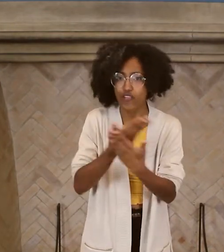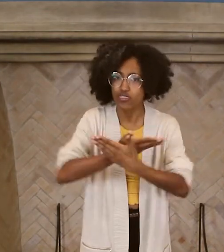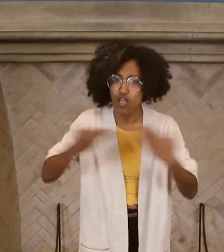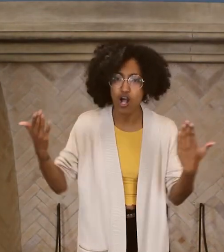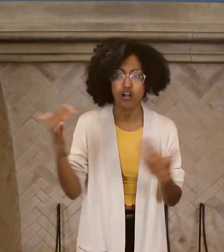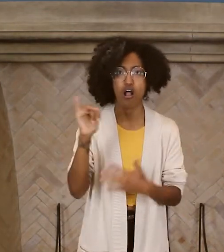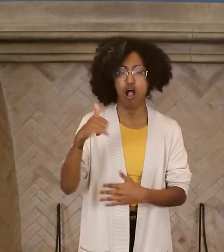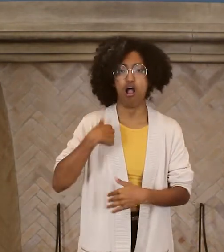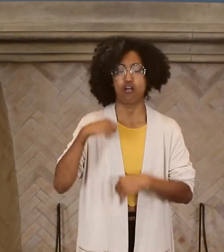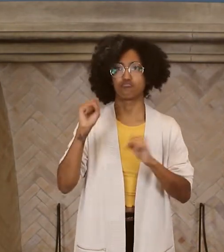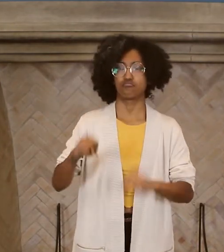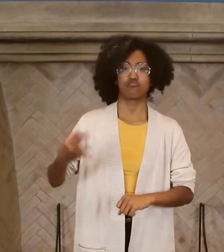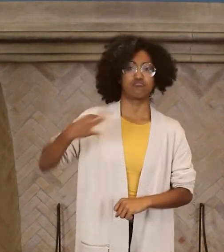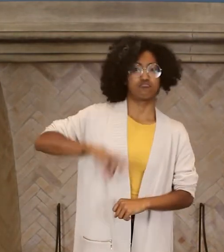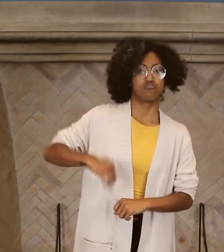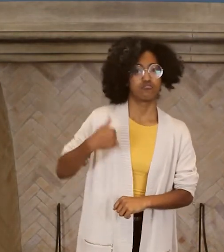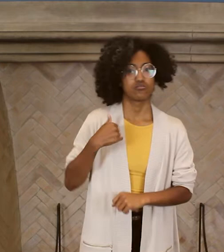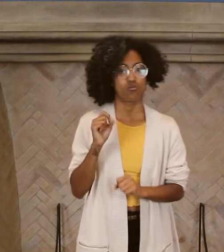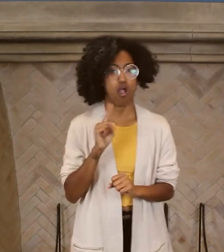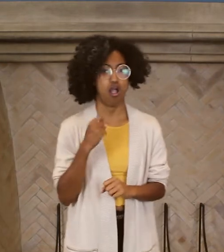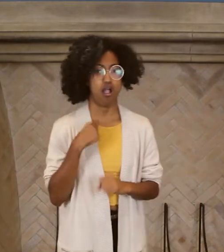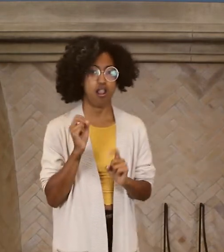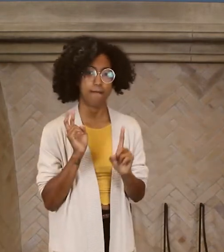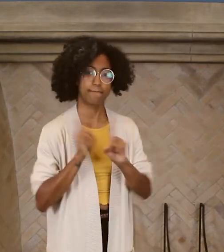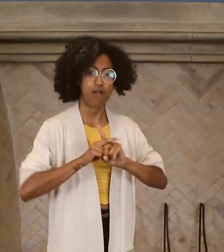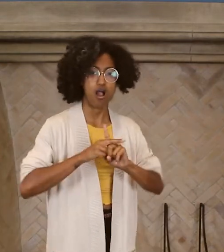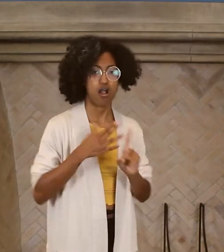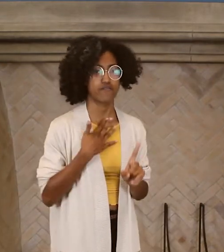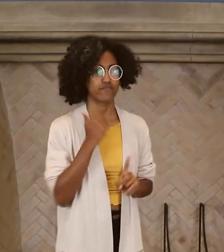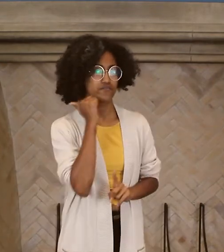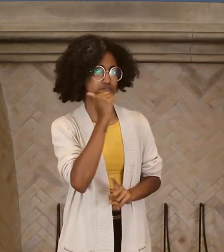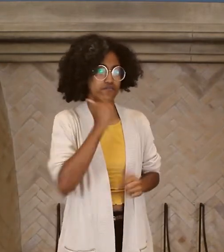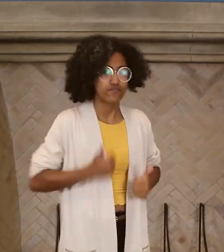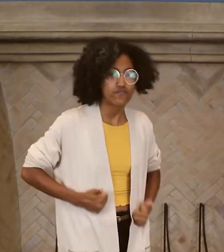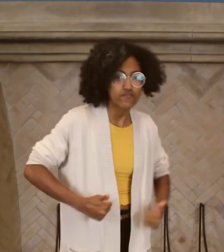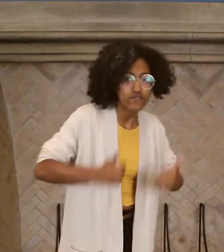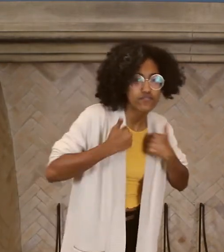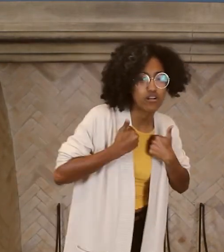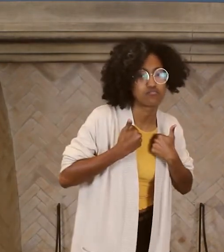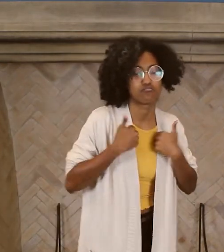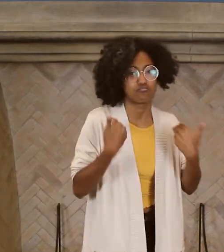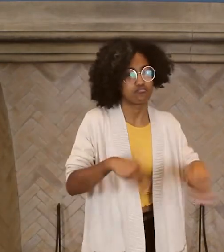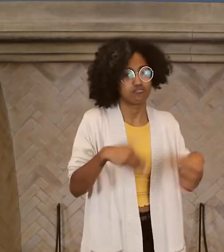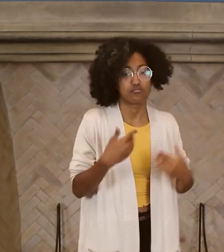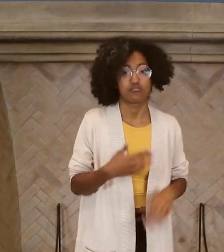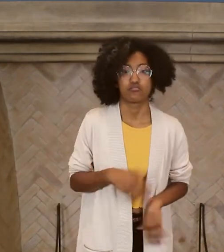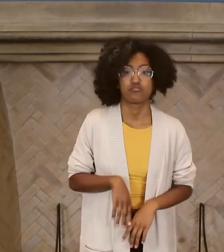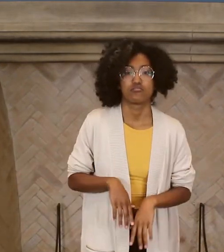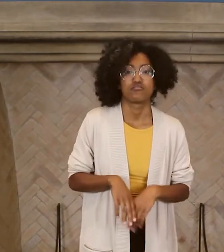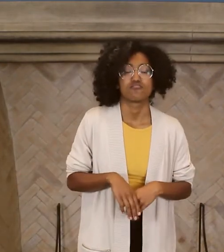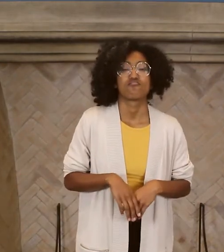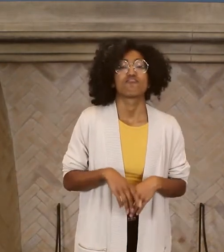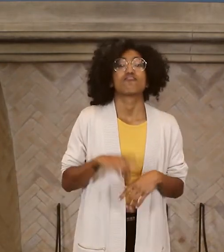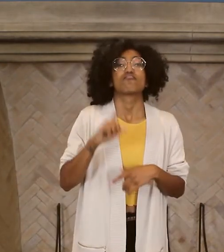And she taught me good things that would benefit me that I could to apply in my real life.